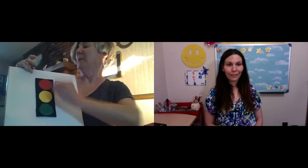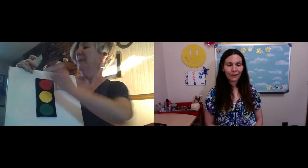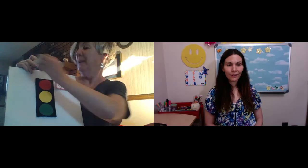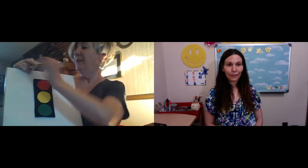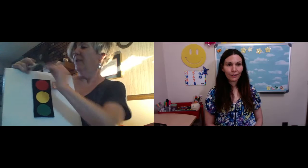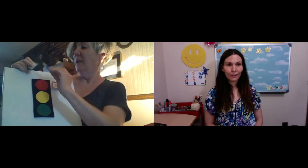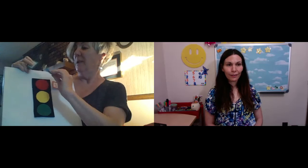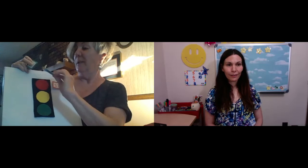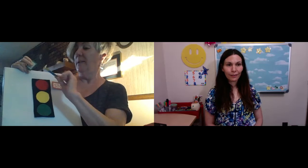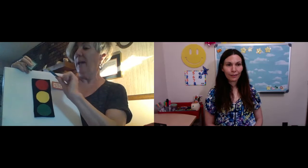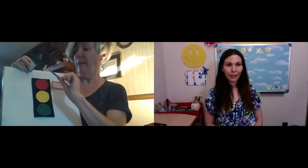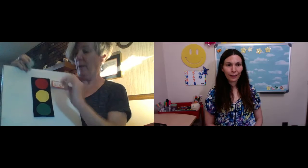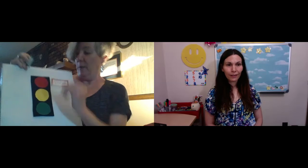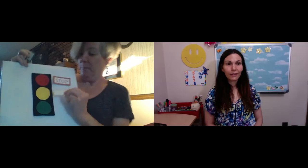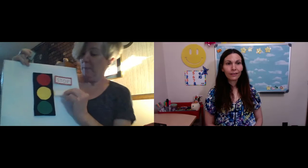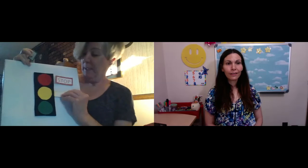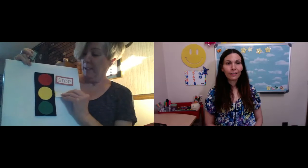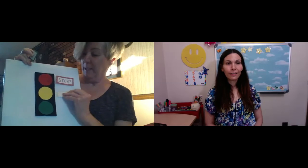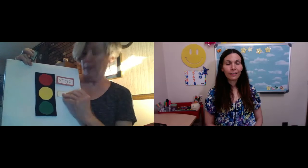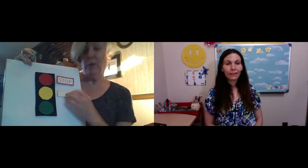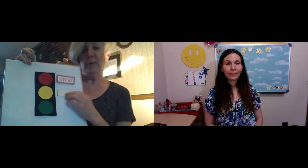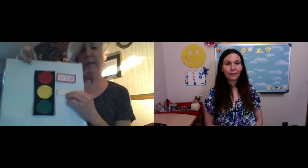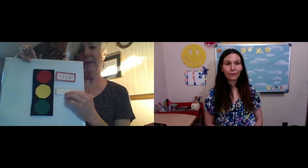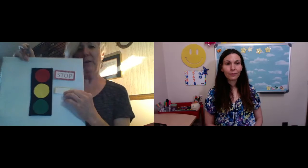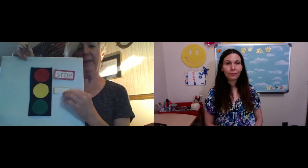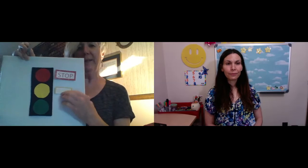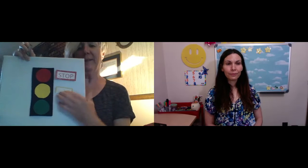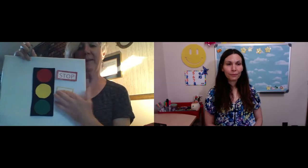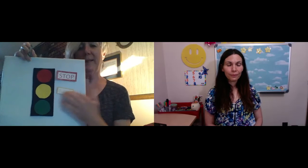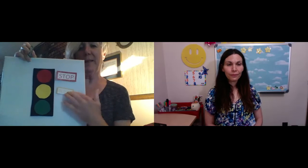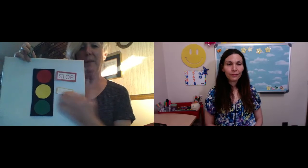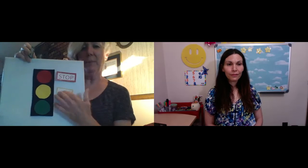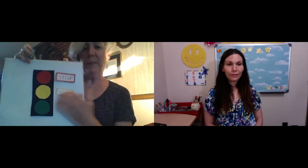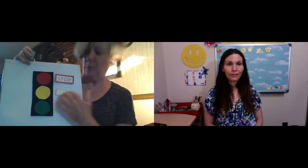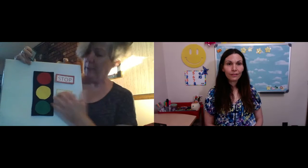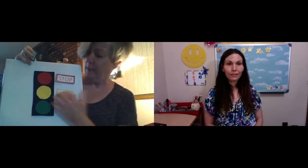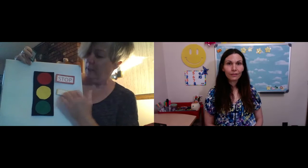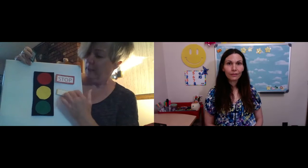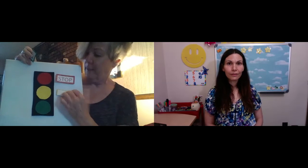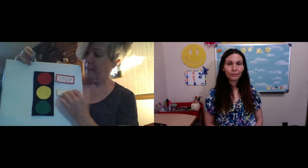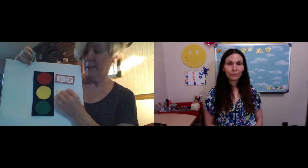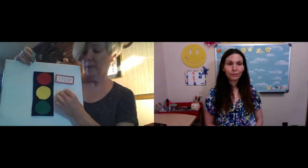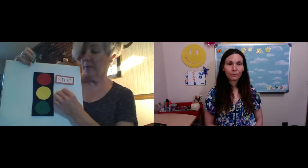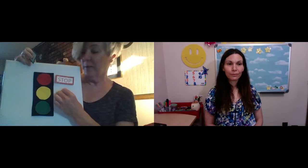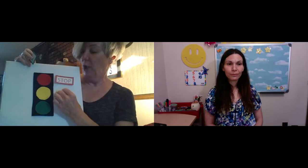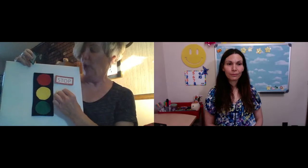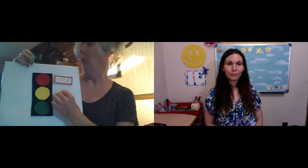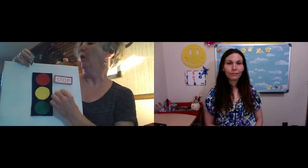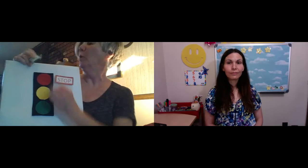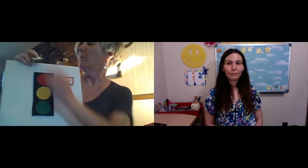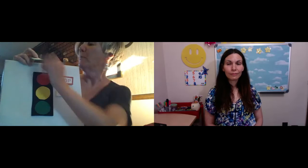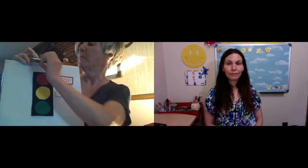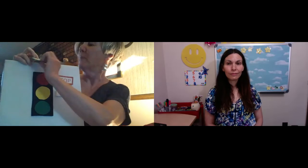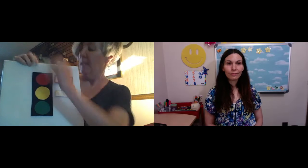Stop is yellow. And yellow, I know you can't see it. Maybe you can't. It says